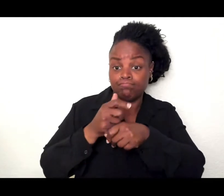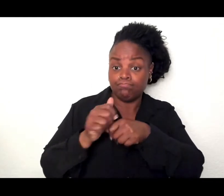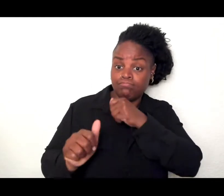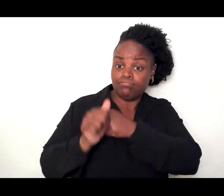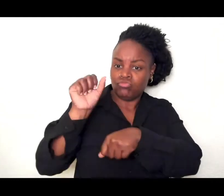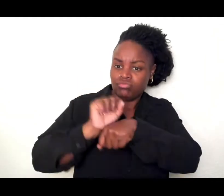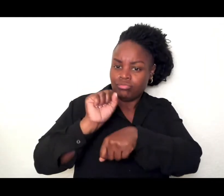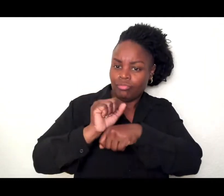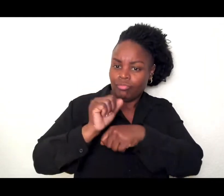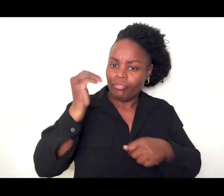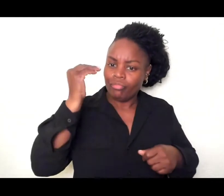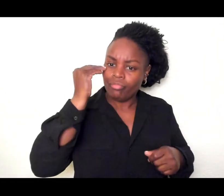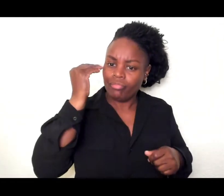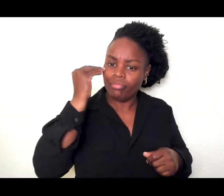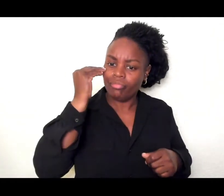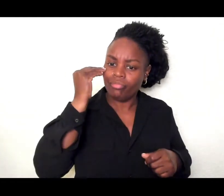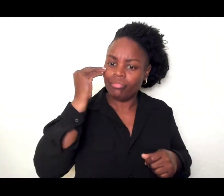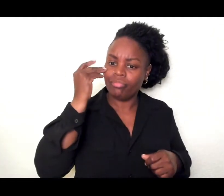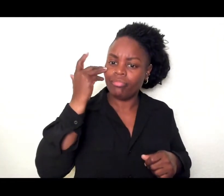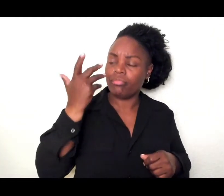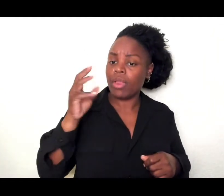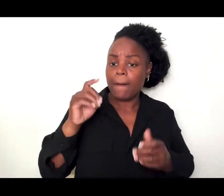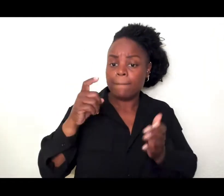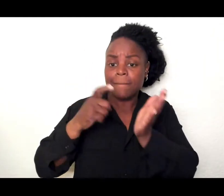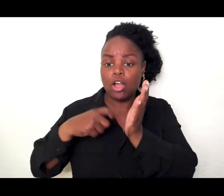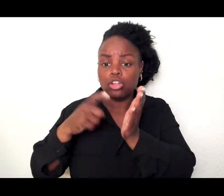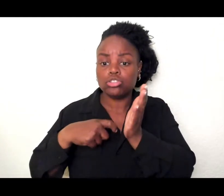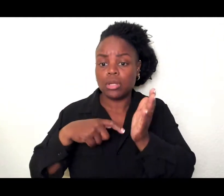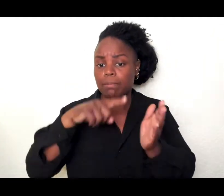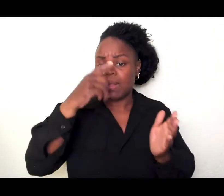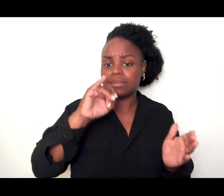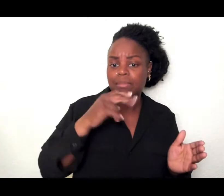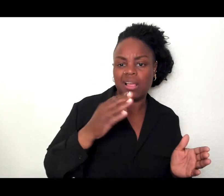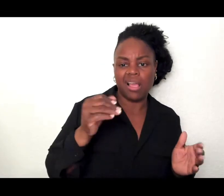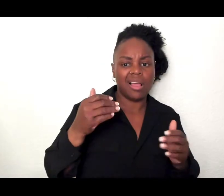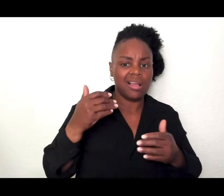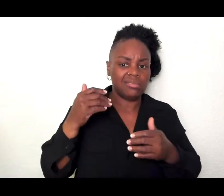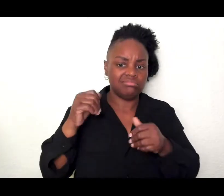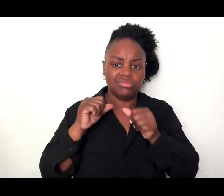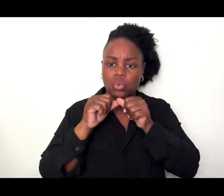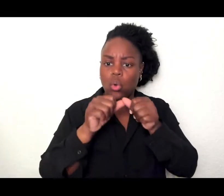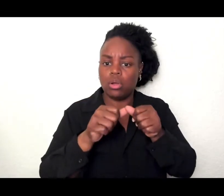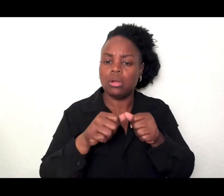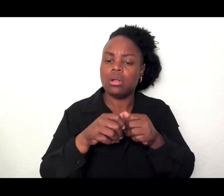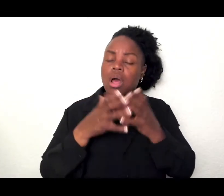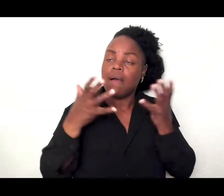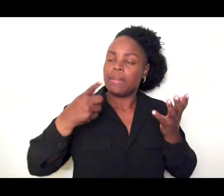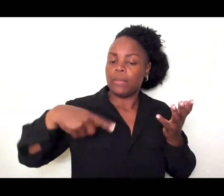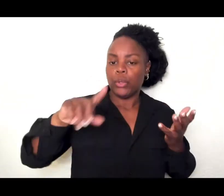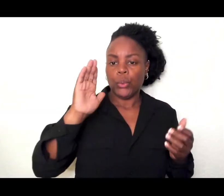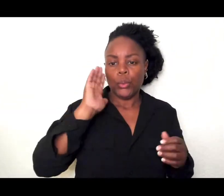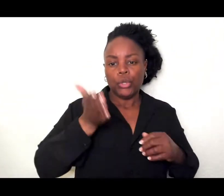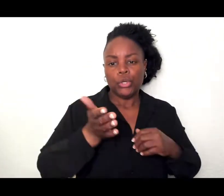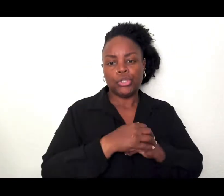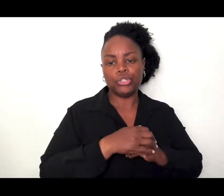precarious, dangerous jobs, right? Miners and blacksmiths and so on. And so a lot of